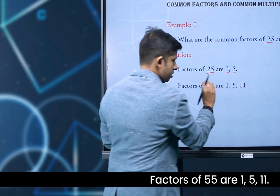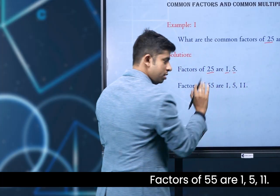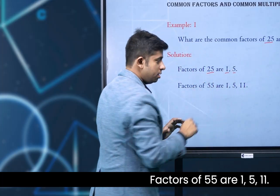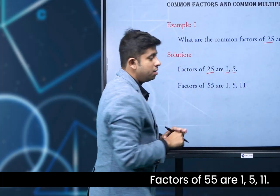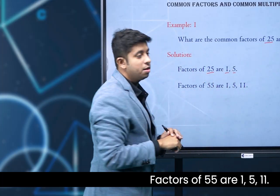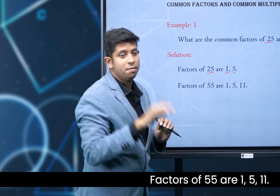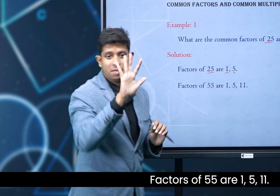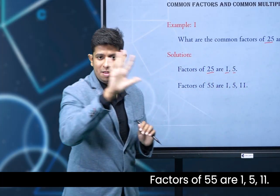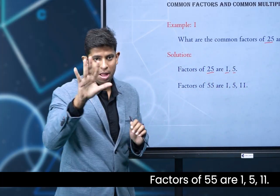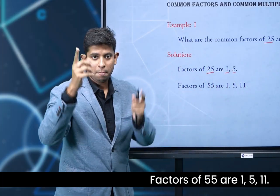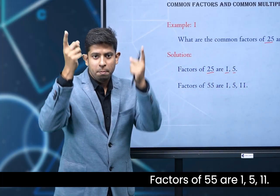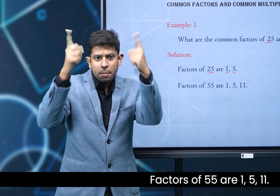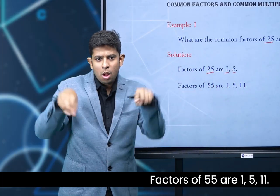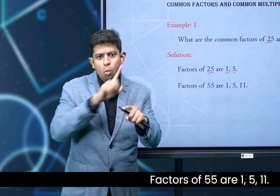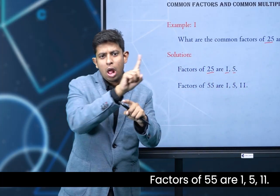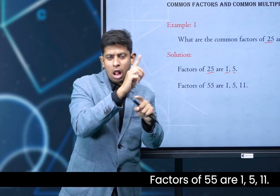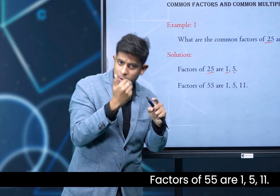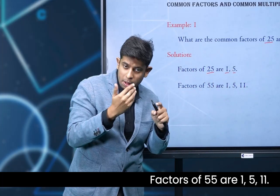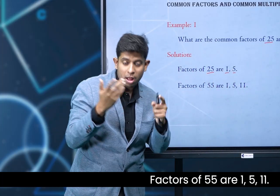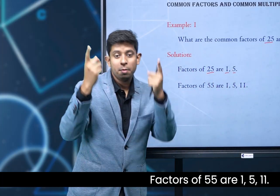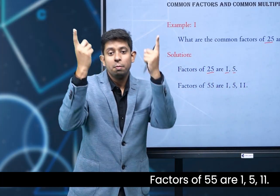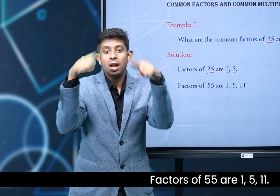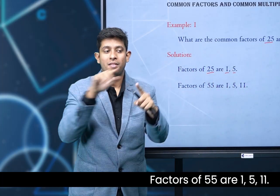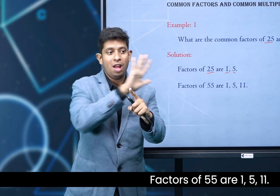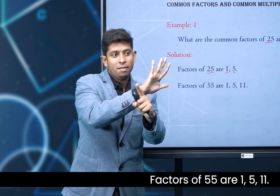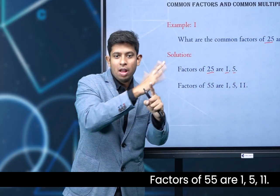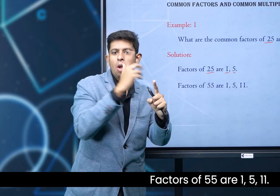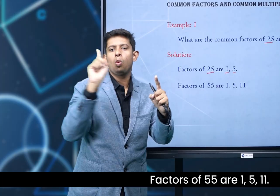Factors of 55 are 1, 5, 11.